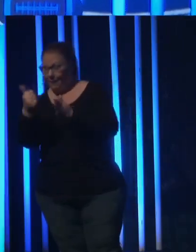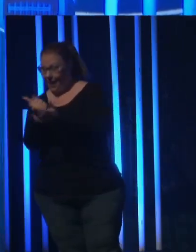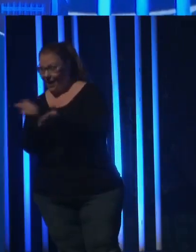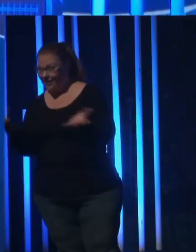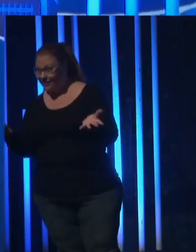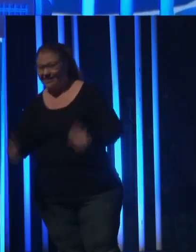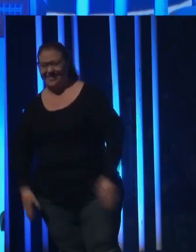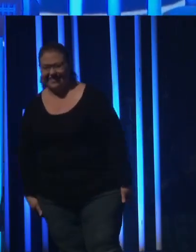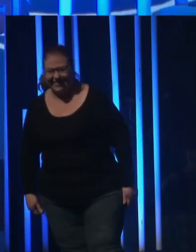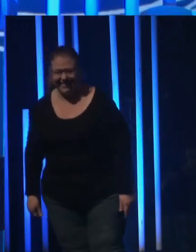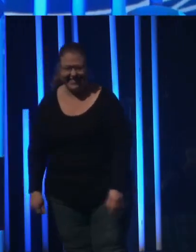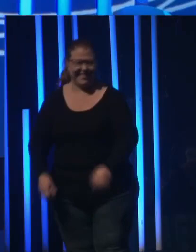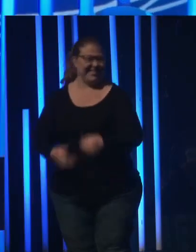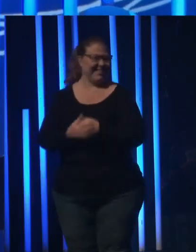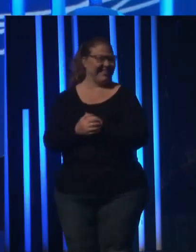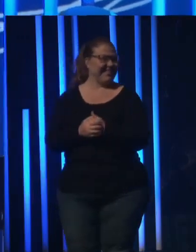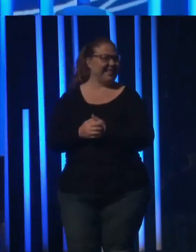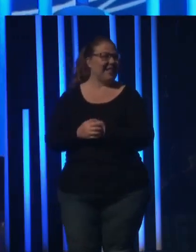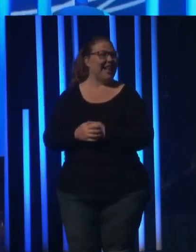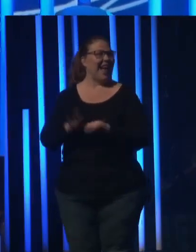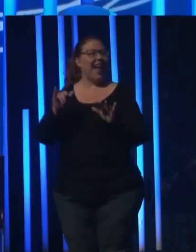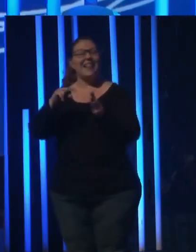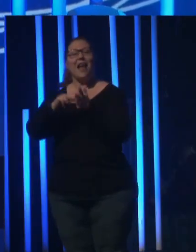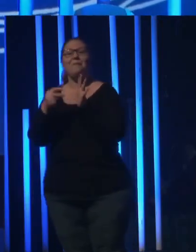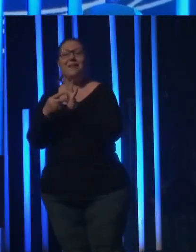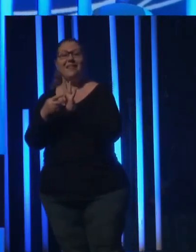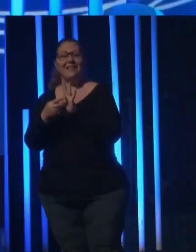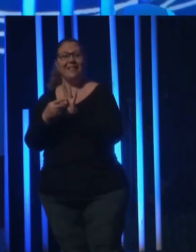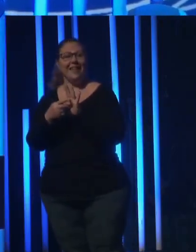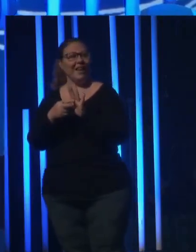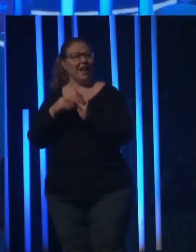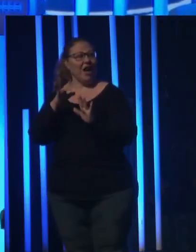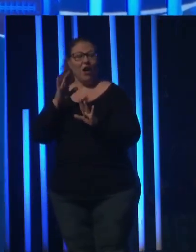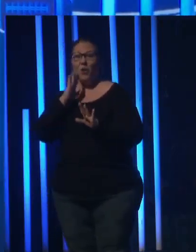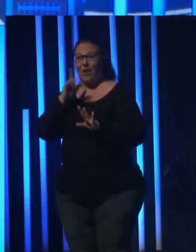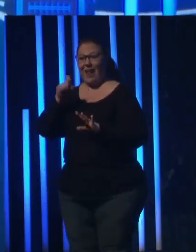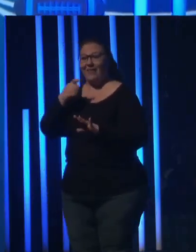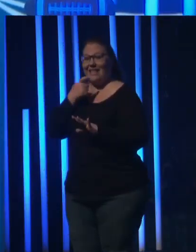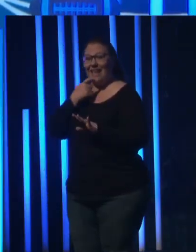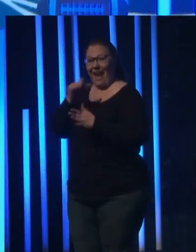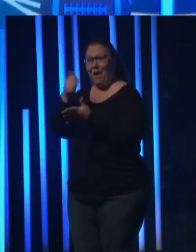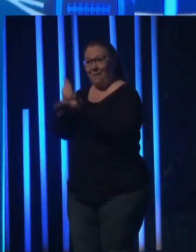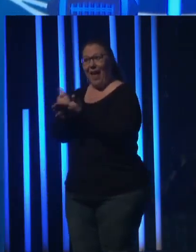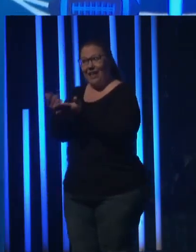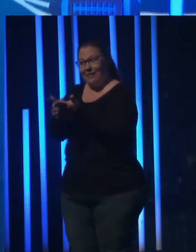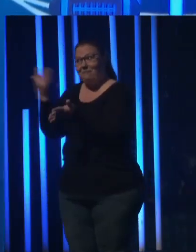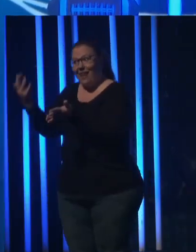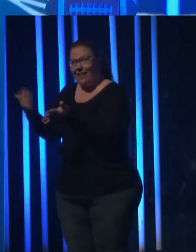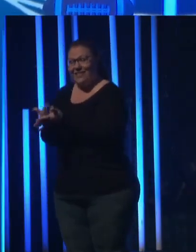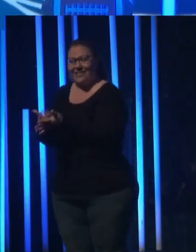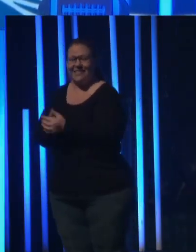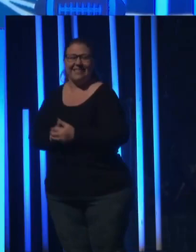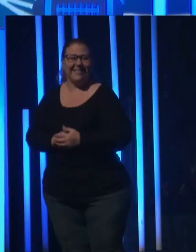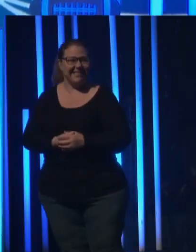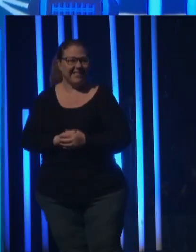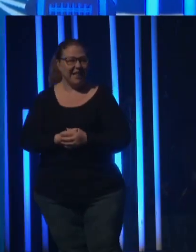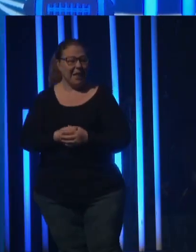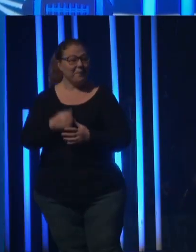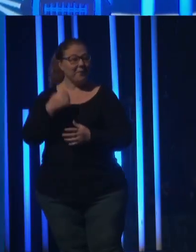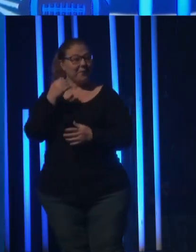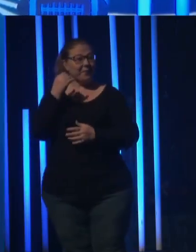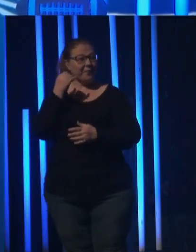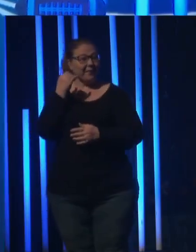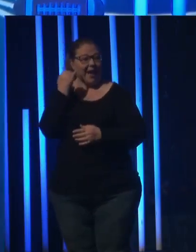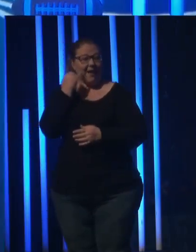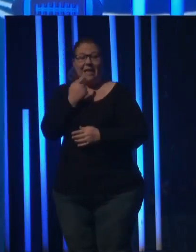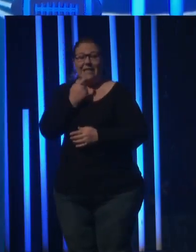Amen. Amen. That means that you're going to have to say amen every once in a while. Now, if you don't, if